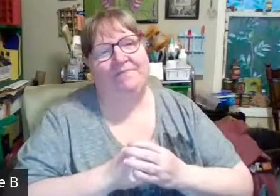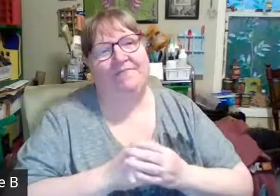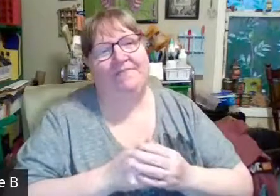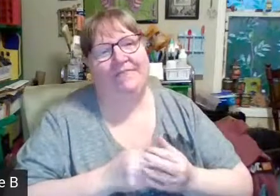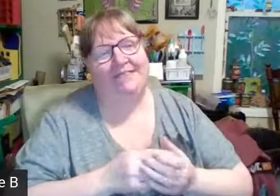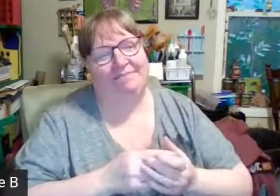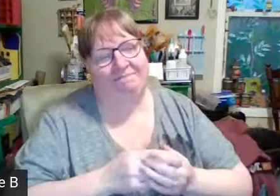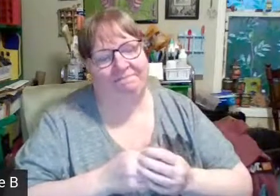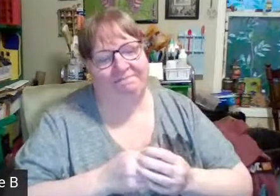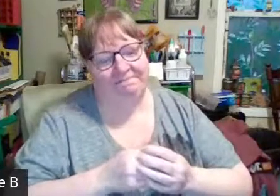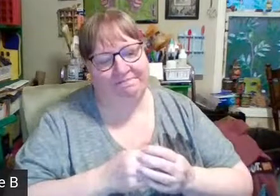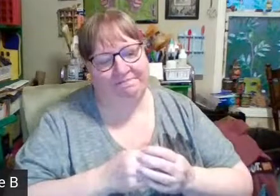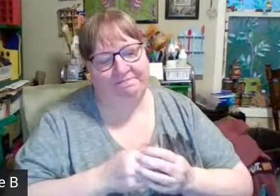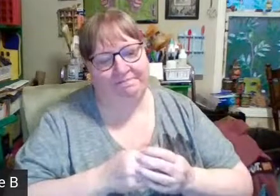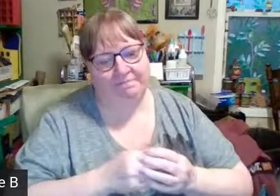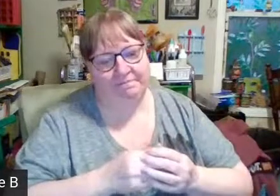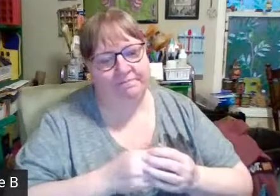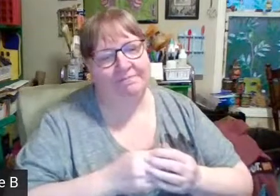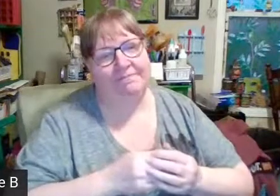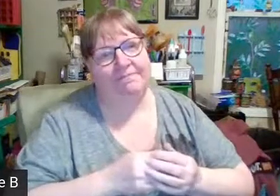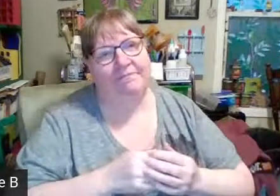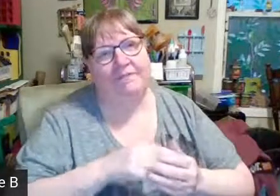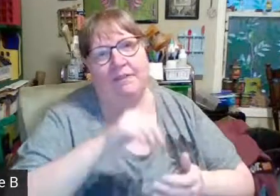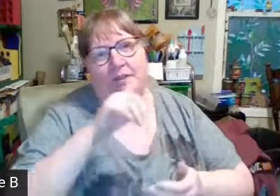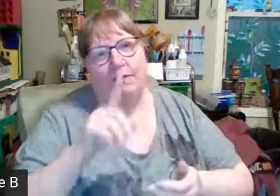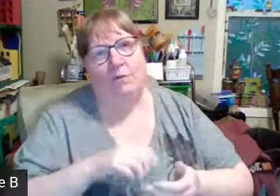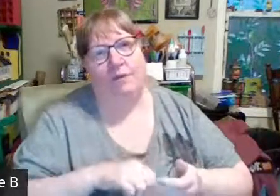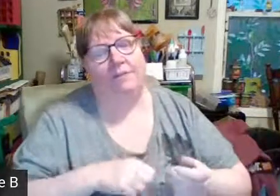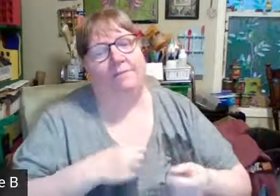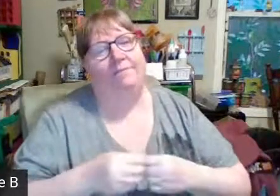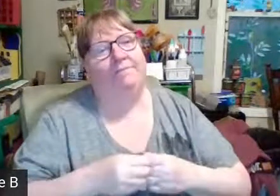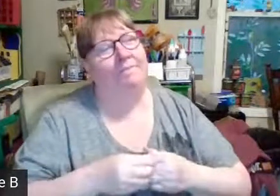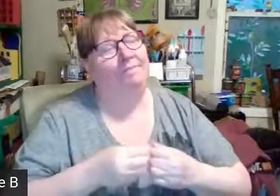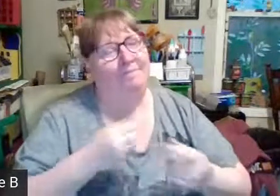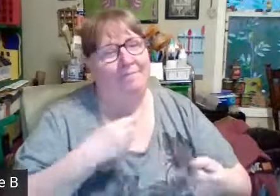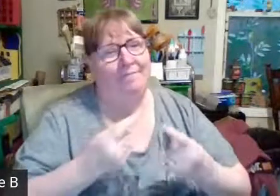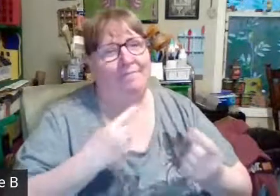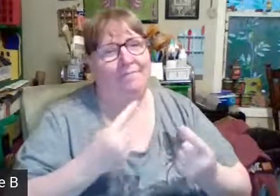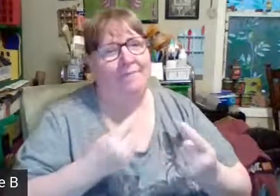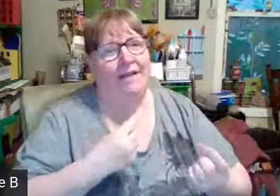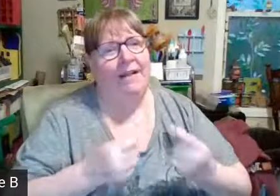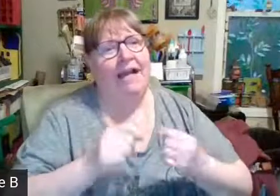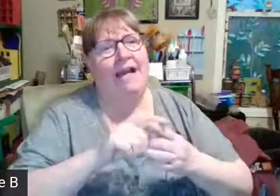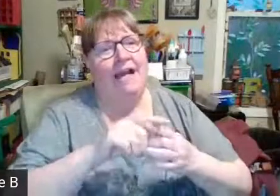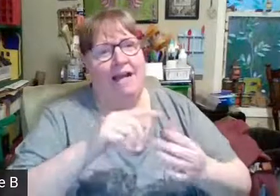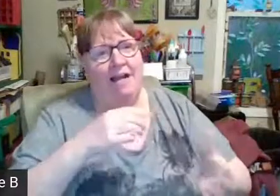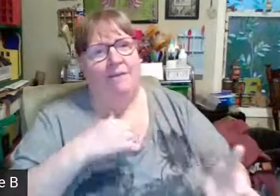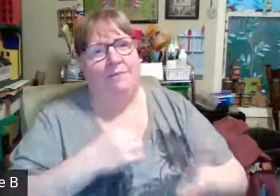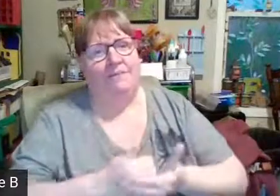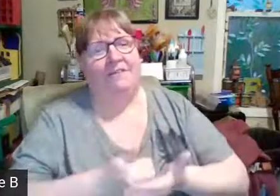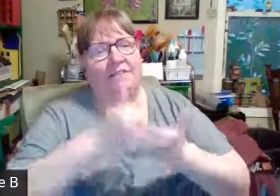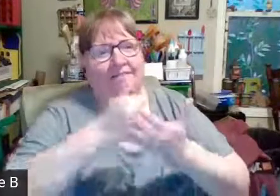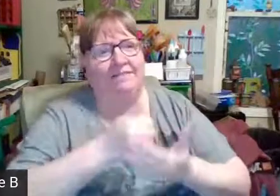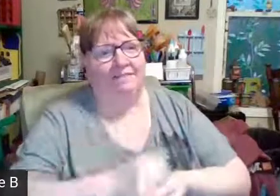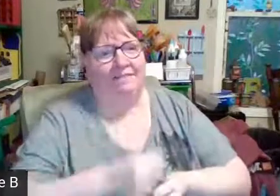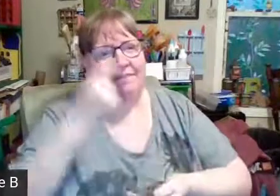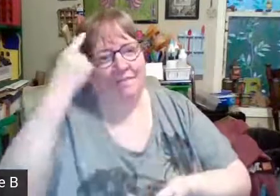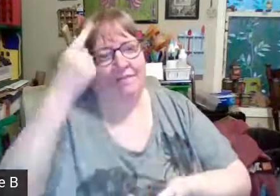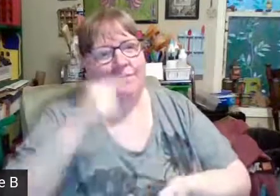list is like that question back and forth to help us know what kind of Happy Mail. Because essentially, hardests are getting